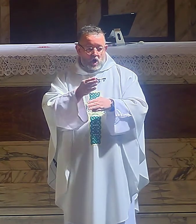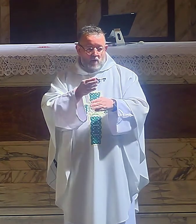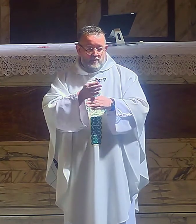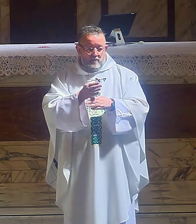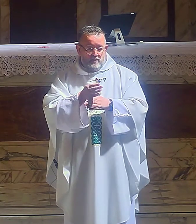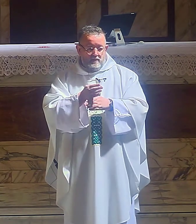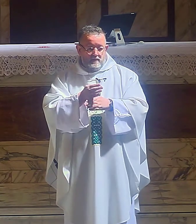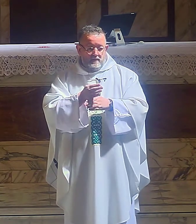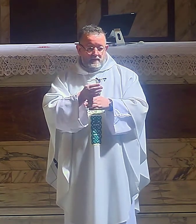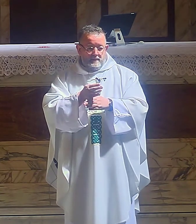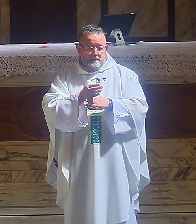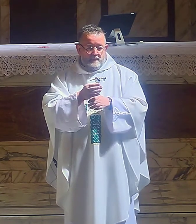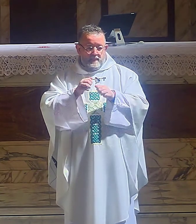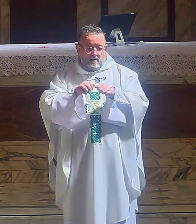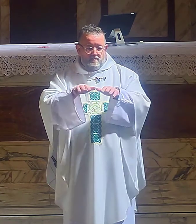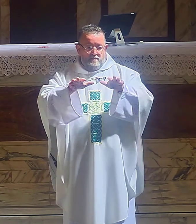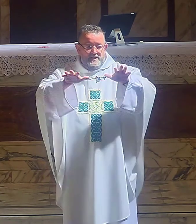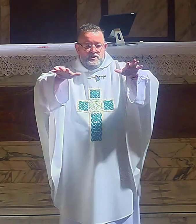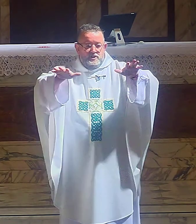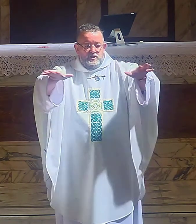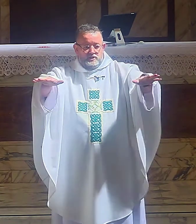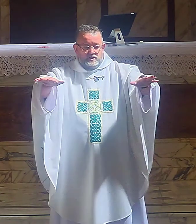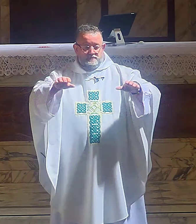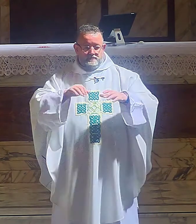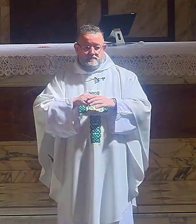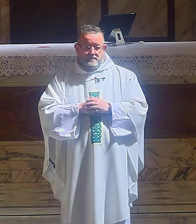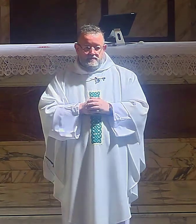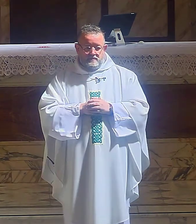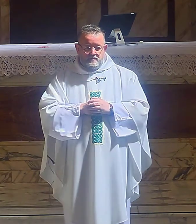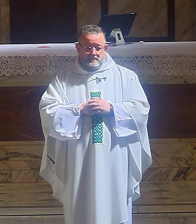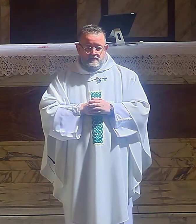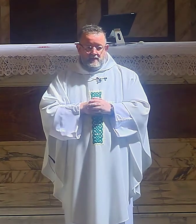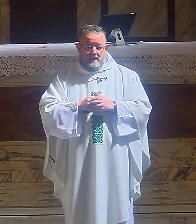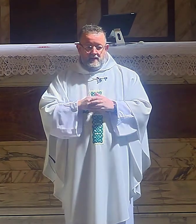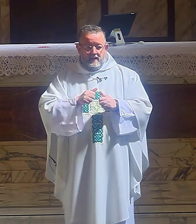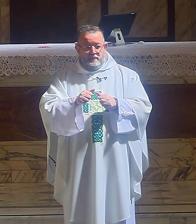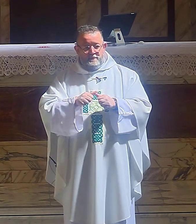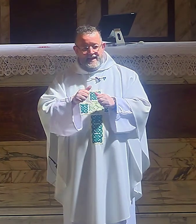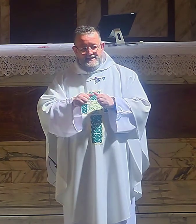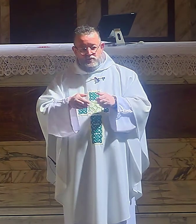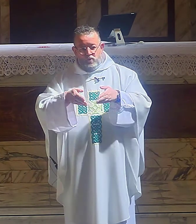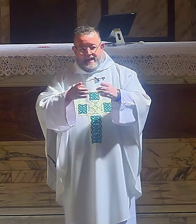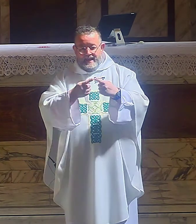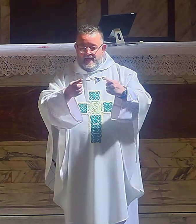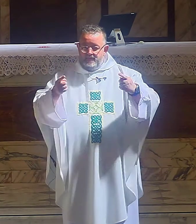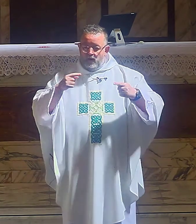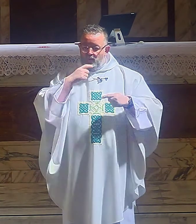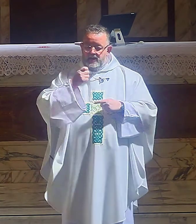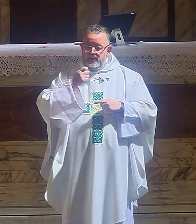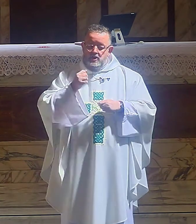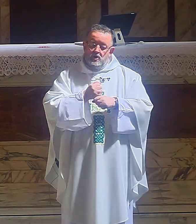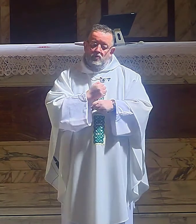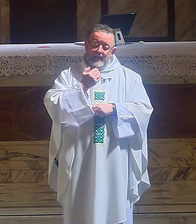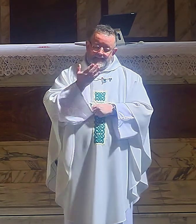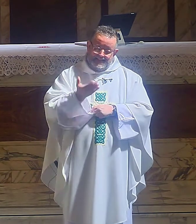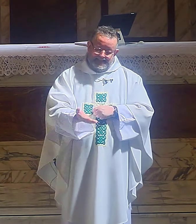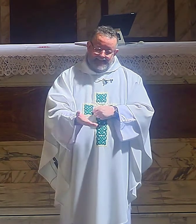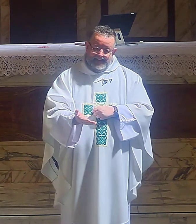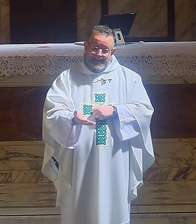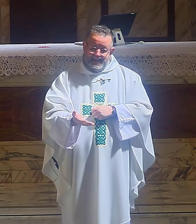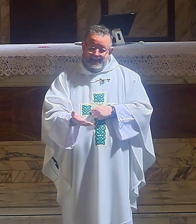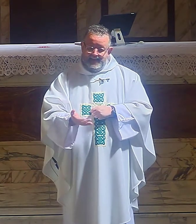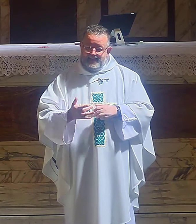job of missioners. And the best way that we can do that